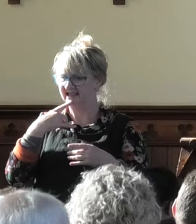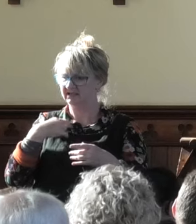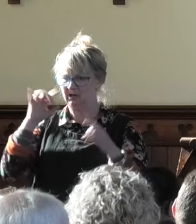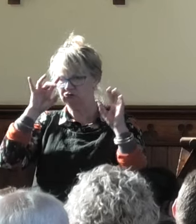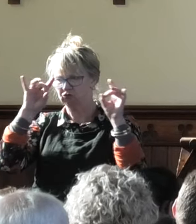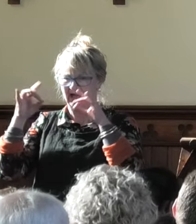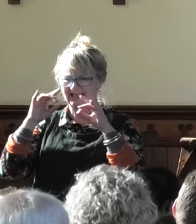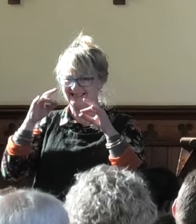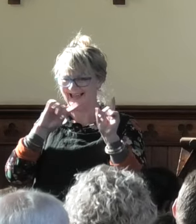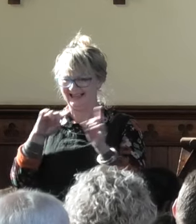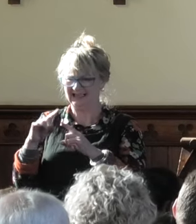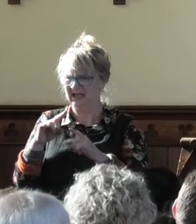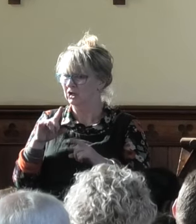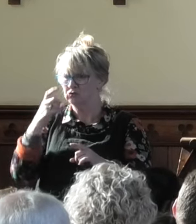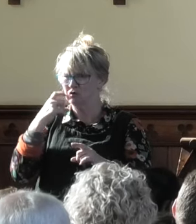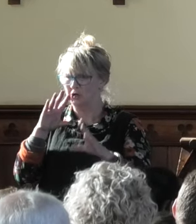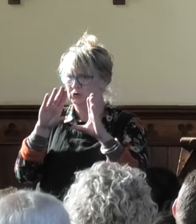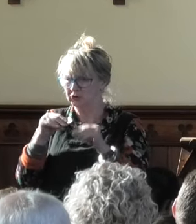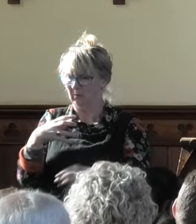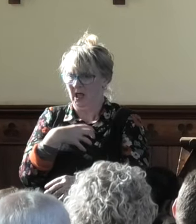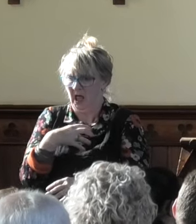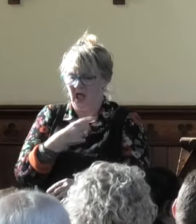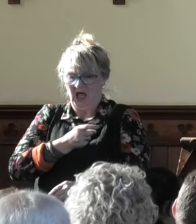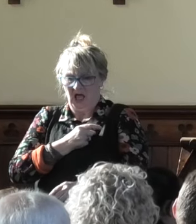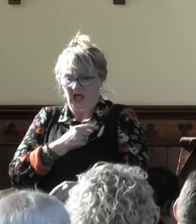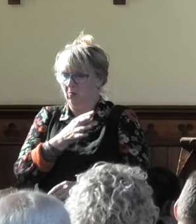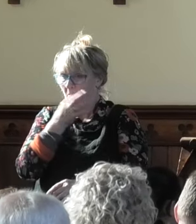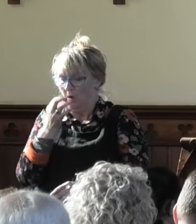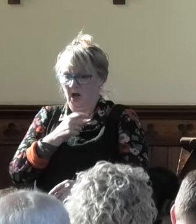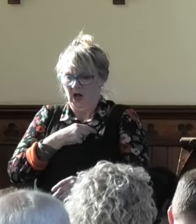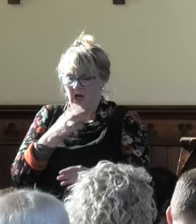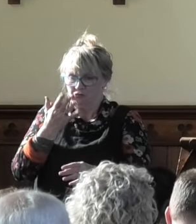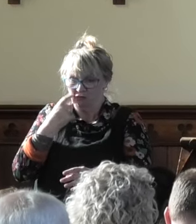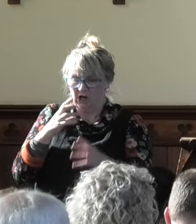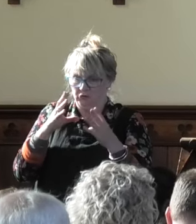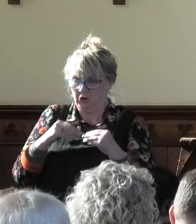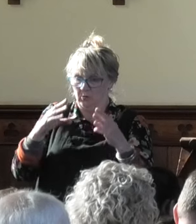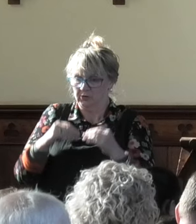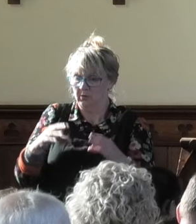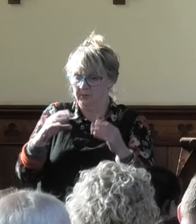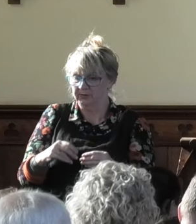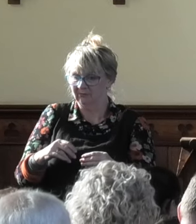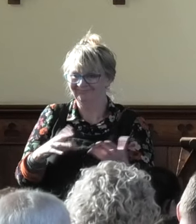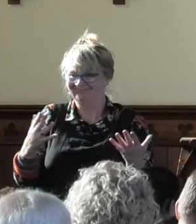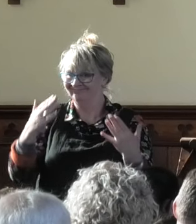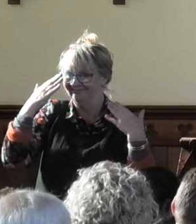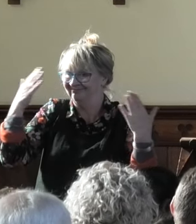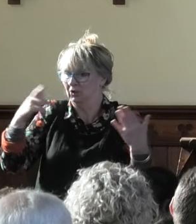things to numb my sense of fear, anxiety, boredom, the origins of which I cannot truly